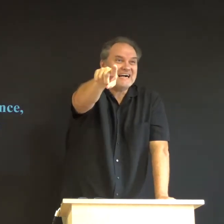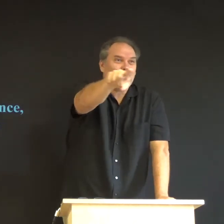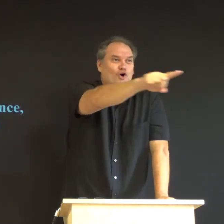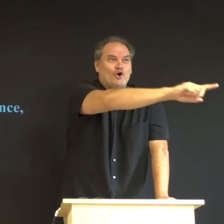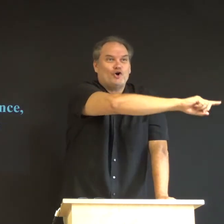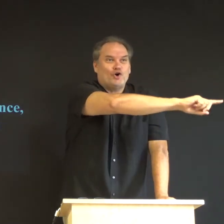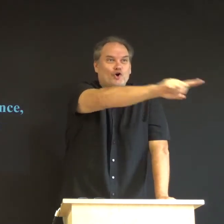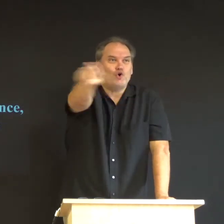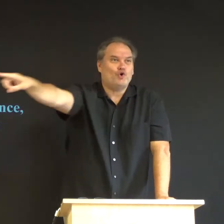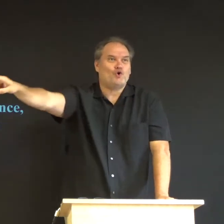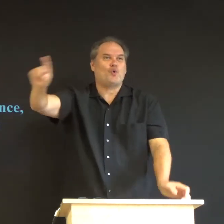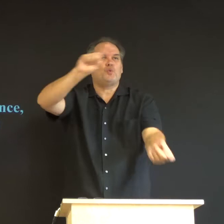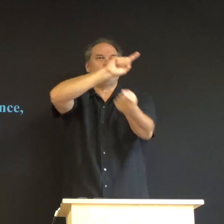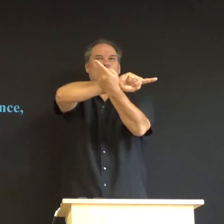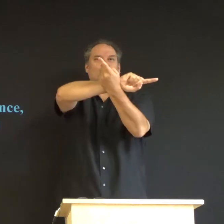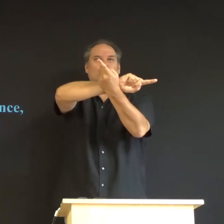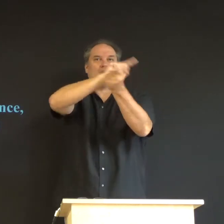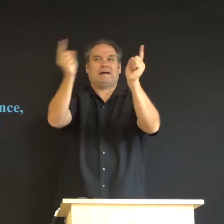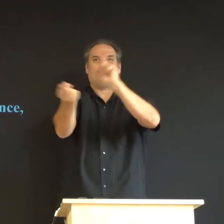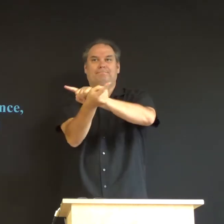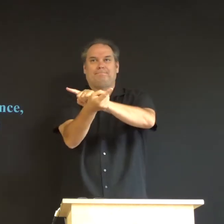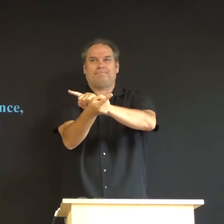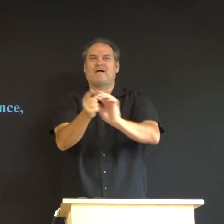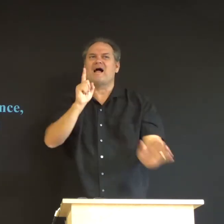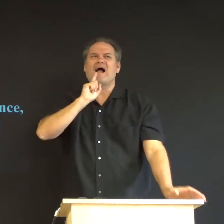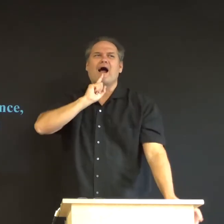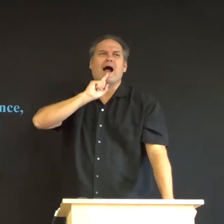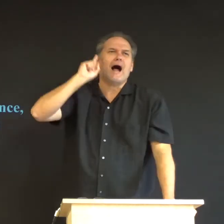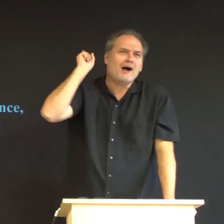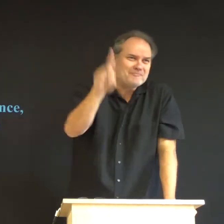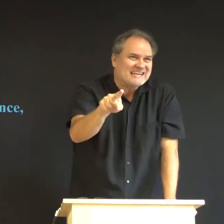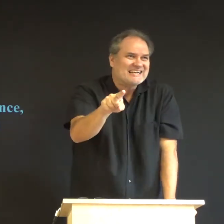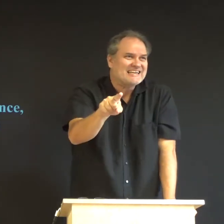God, come on. Repent. Come on.